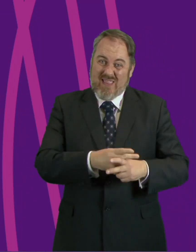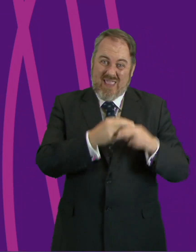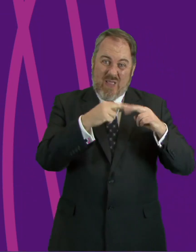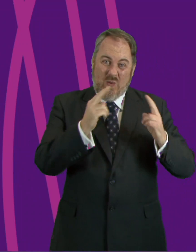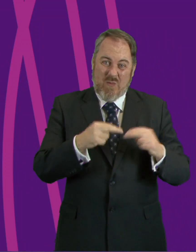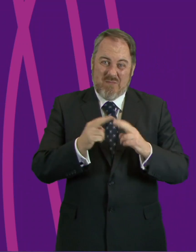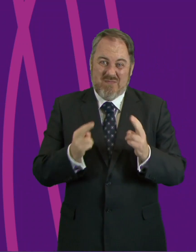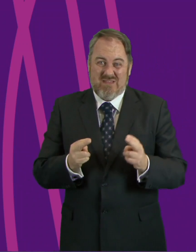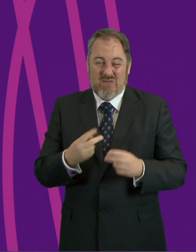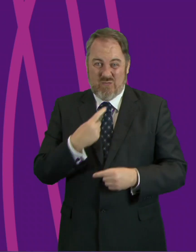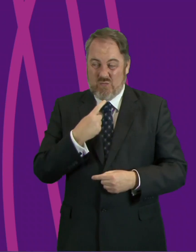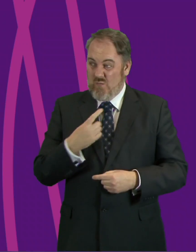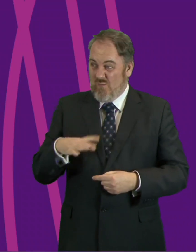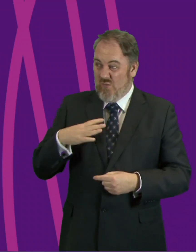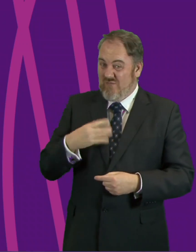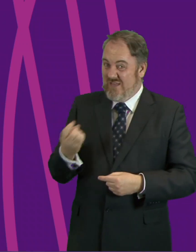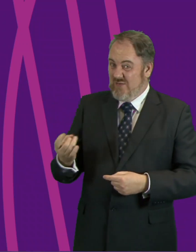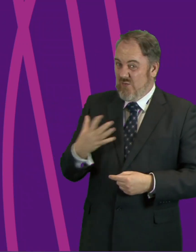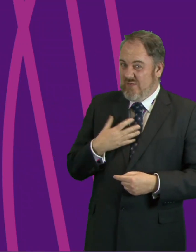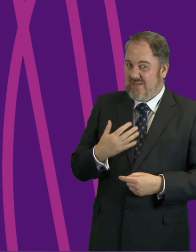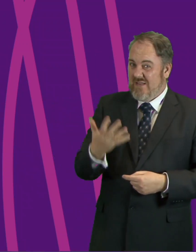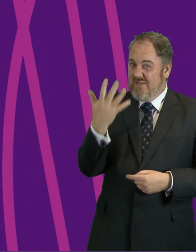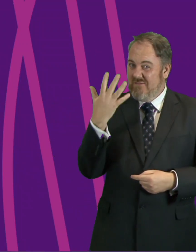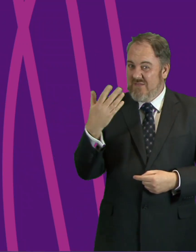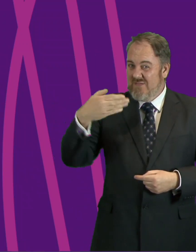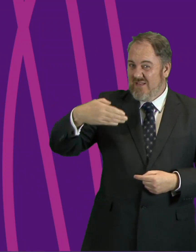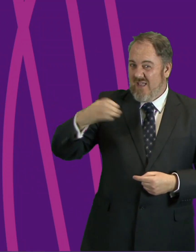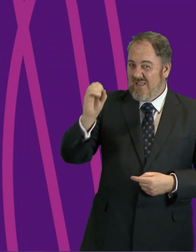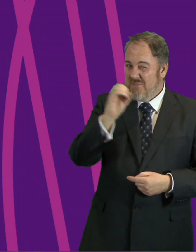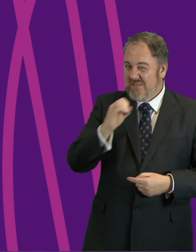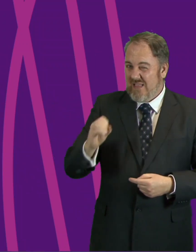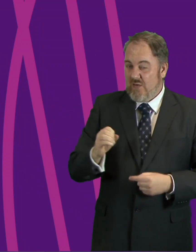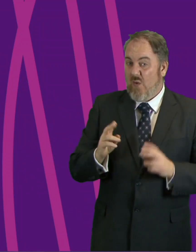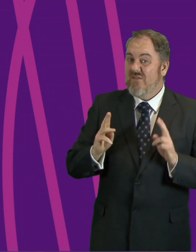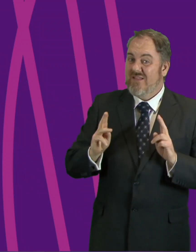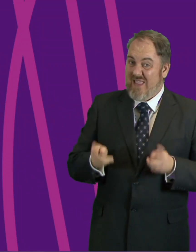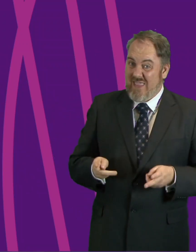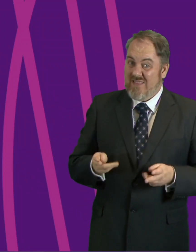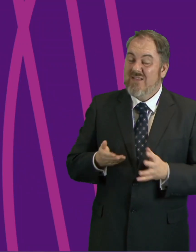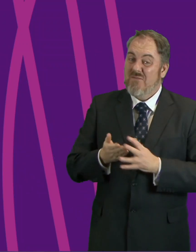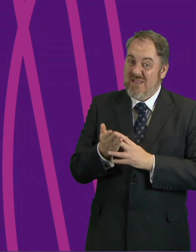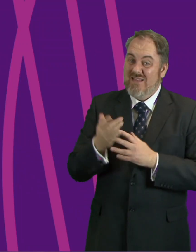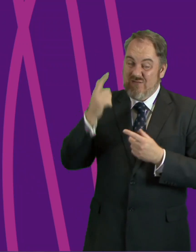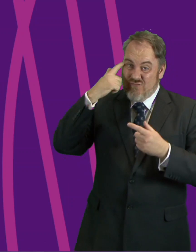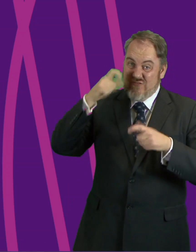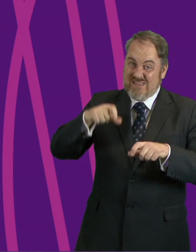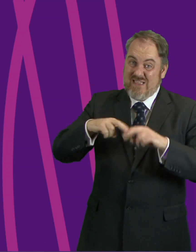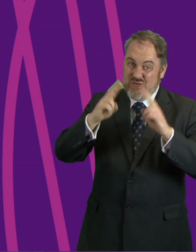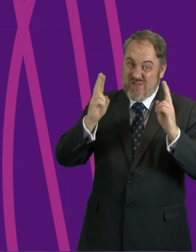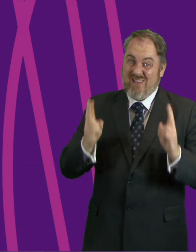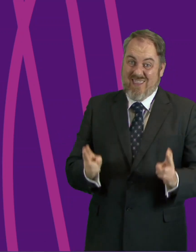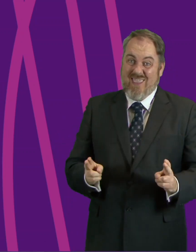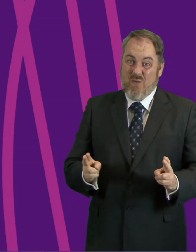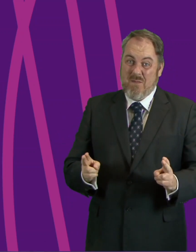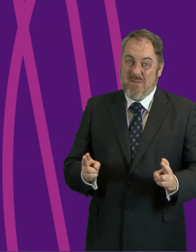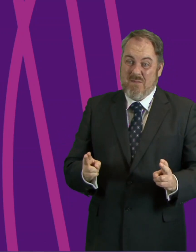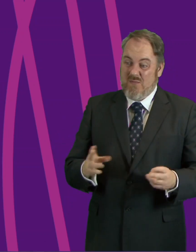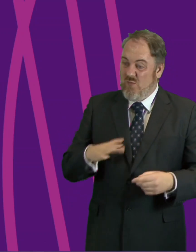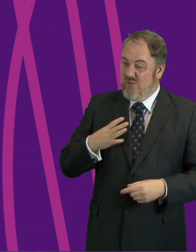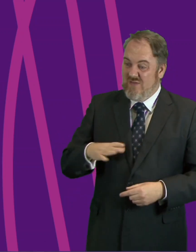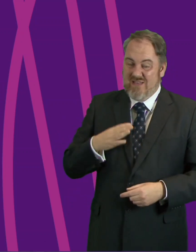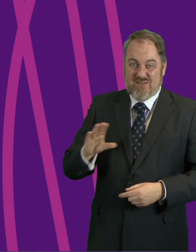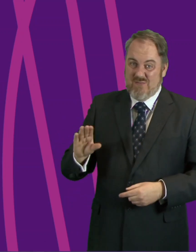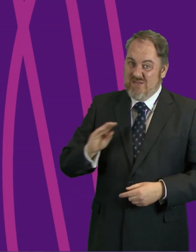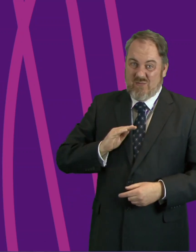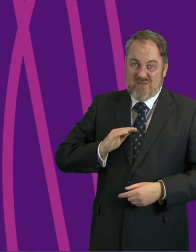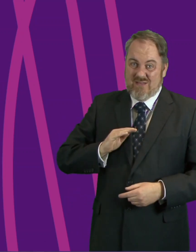that 59% of all deaths this last week were in residential care homes for the elderly. So it has